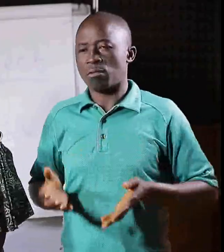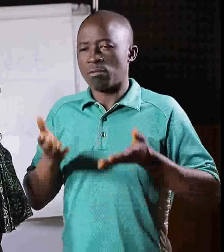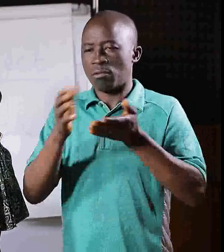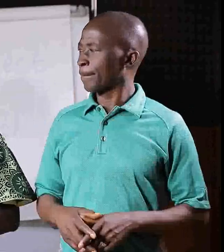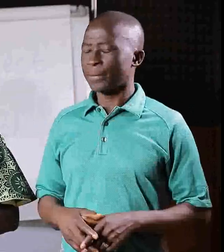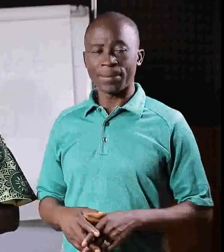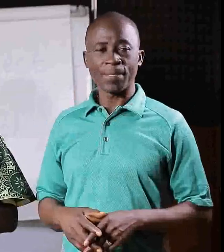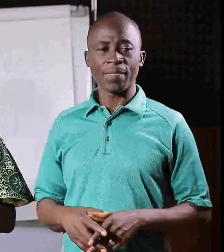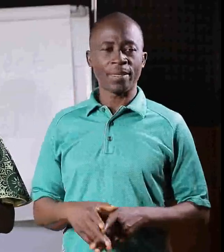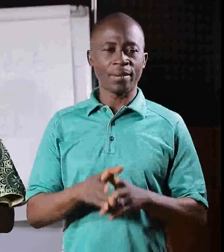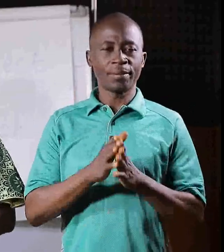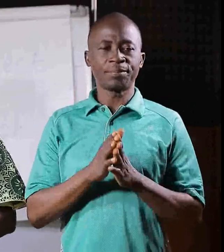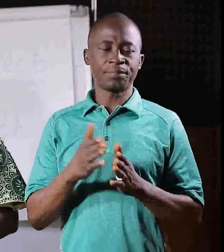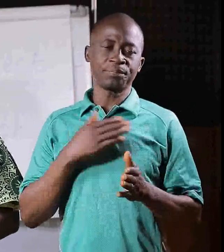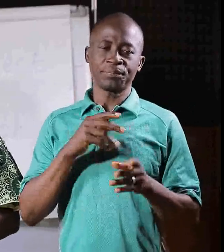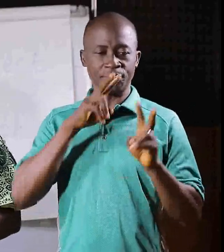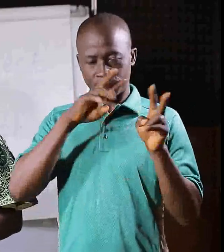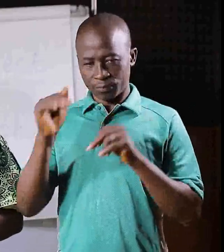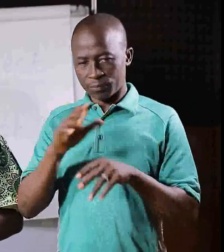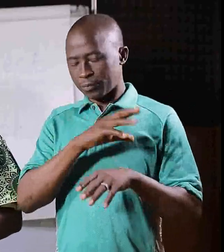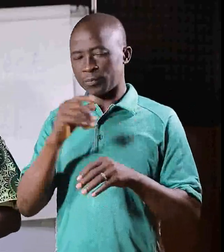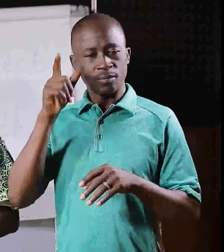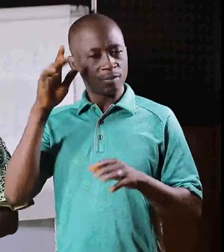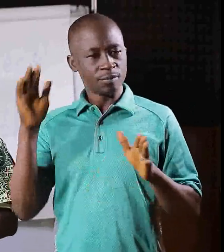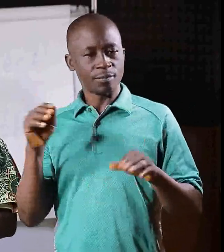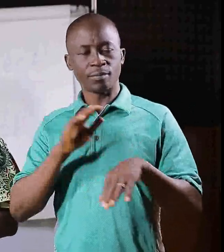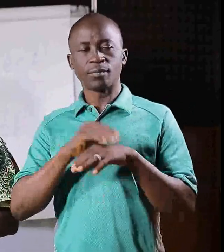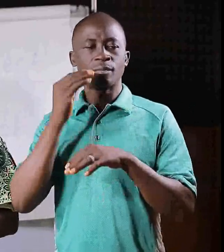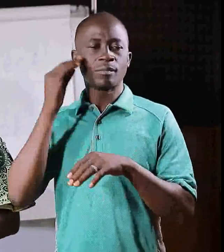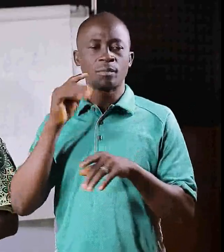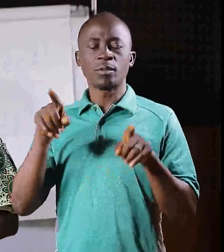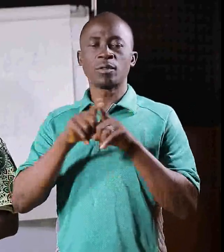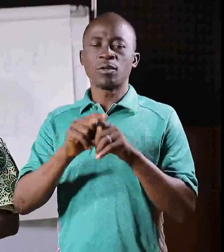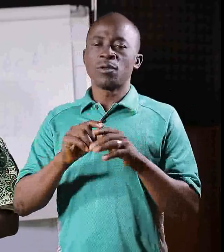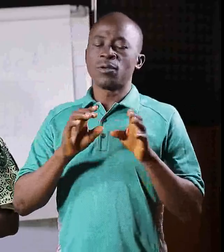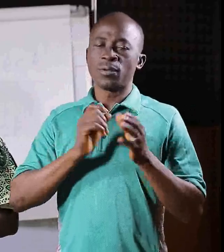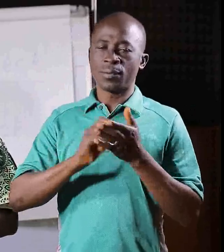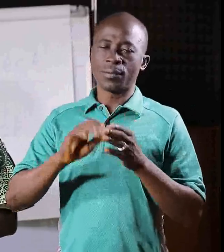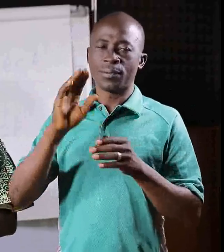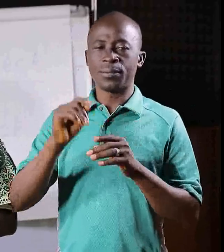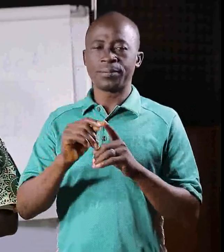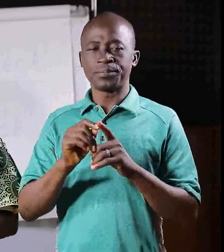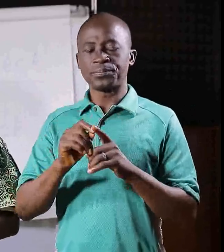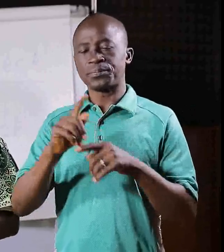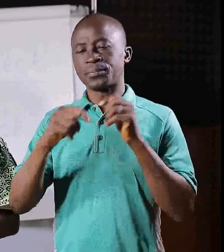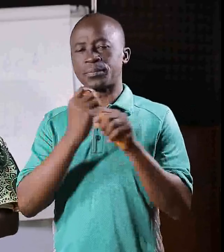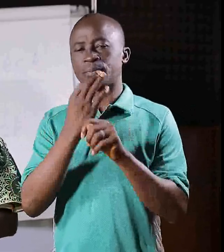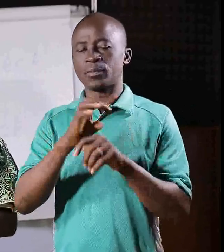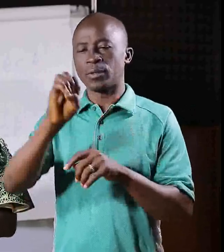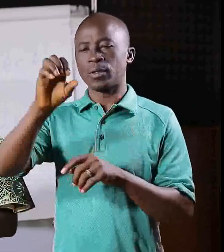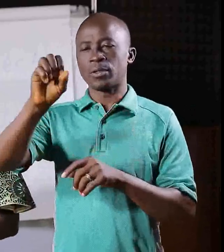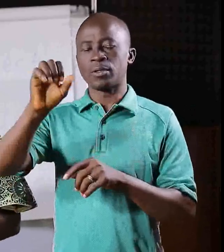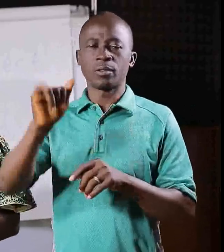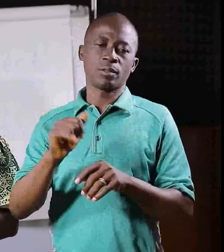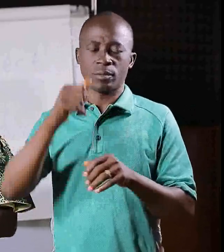transition words. So my viewers and listeners at home, as you go about writing your various types of essay,